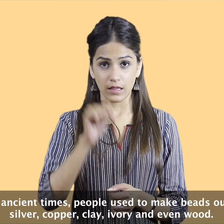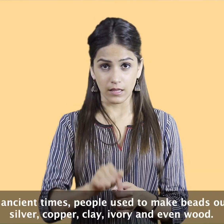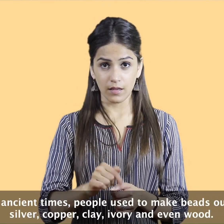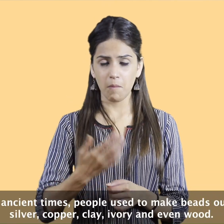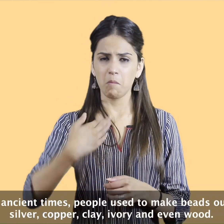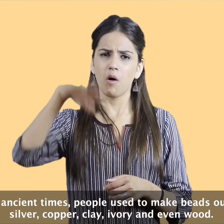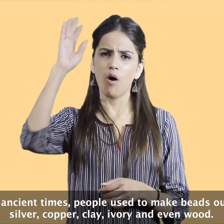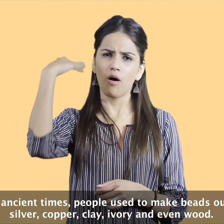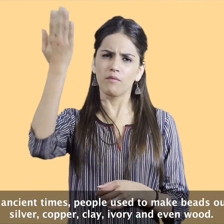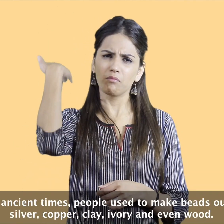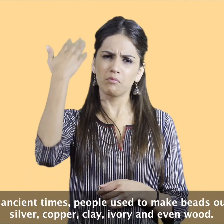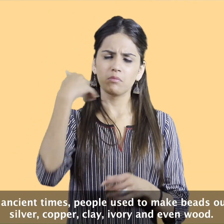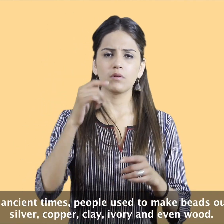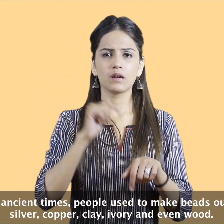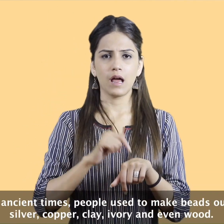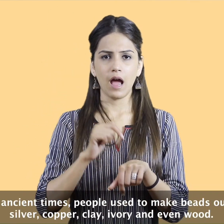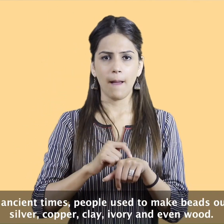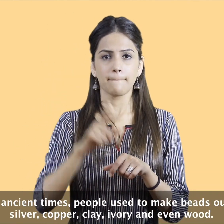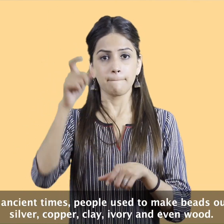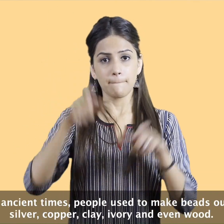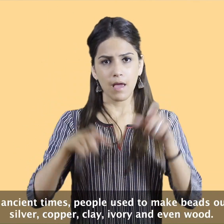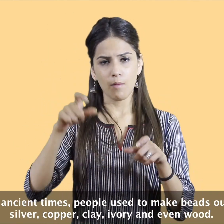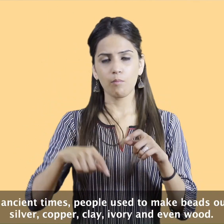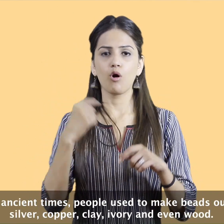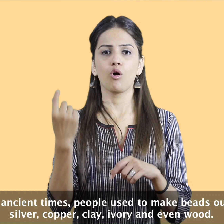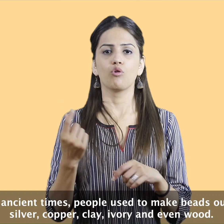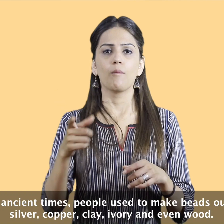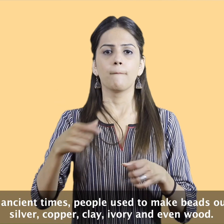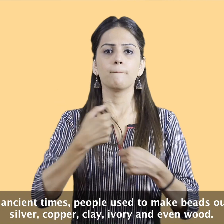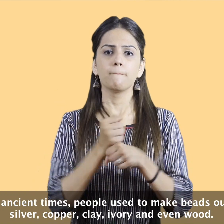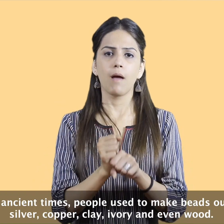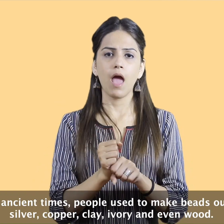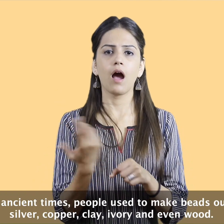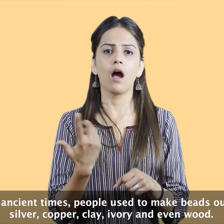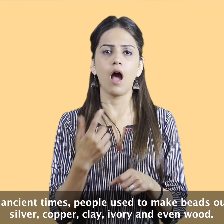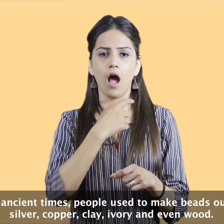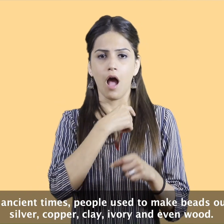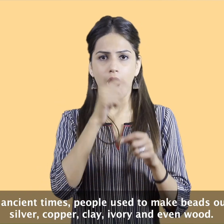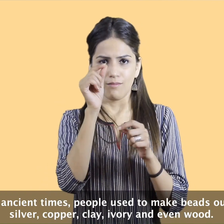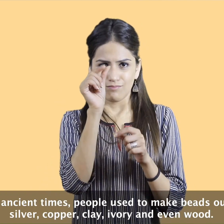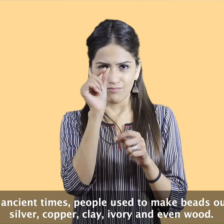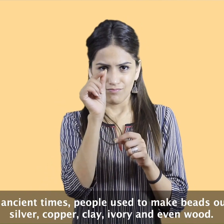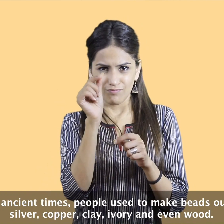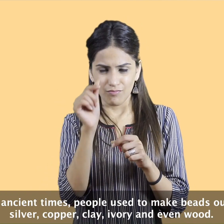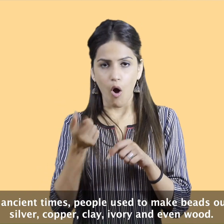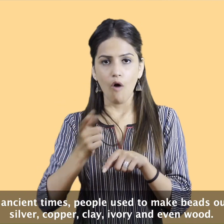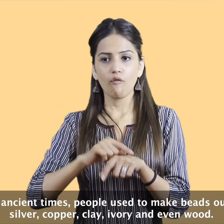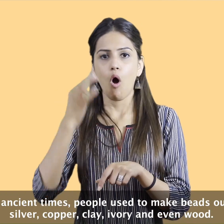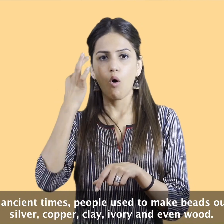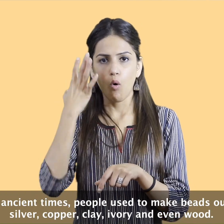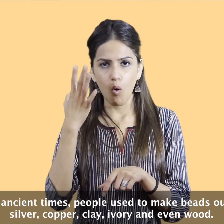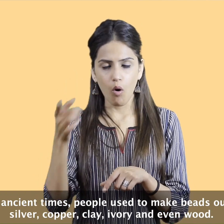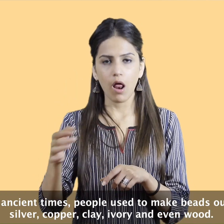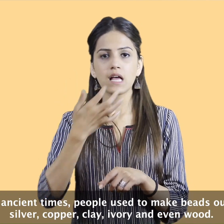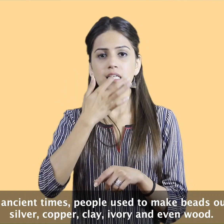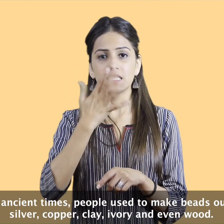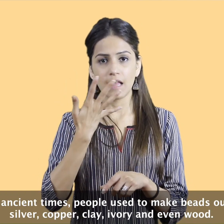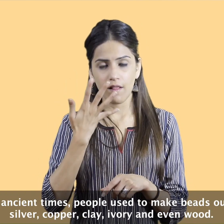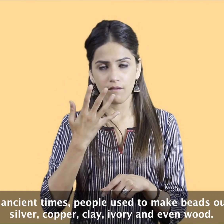During ancient times, people used to make beads out of gold, silver, copper, clay, ivory,